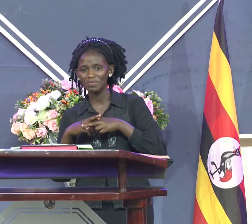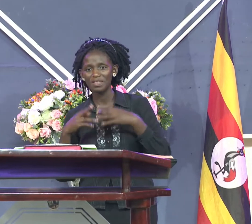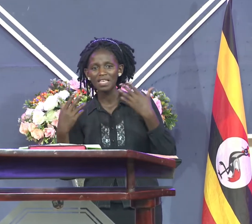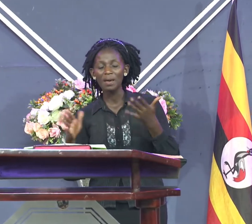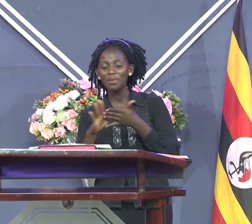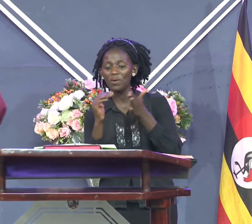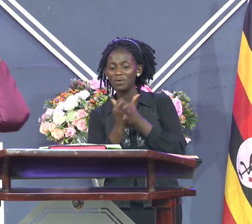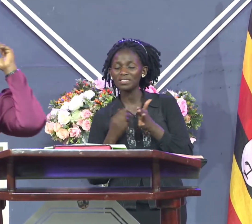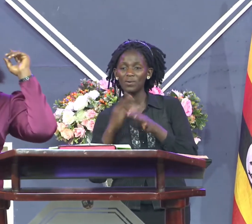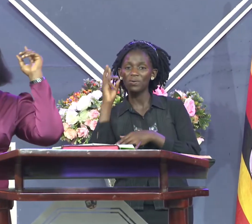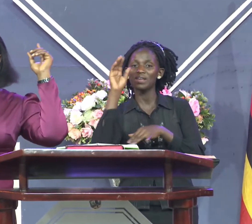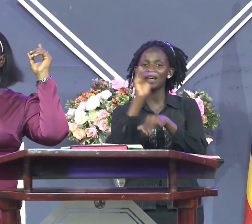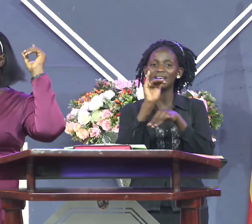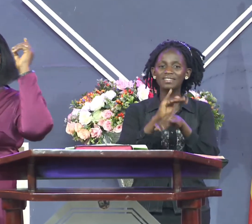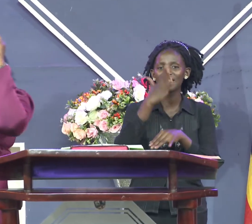rooms.